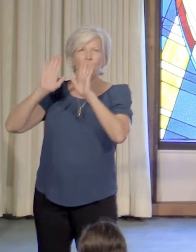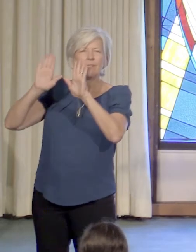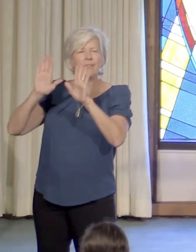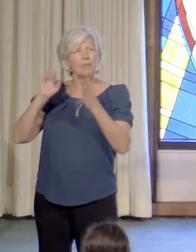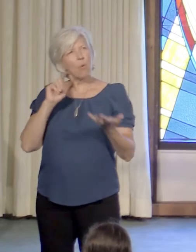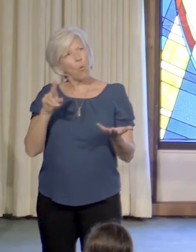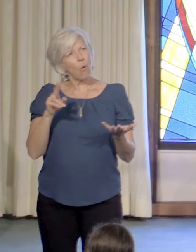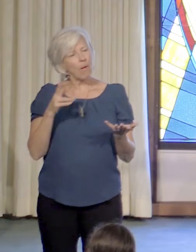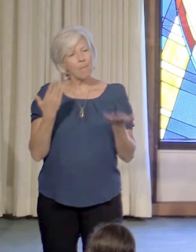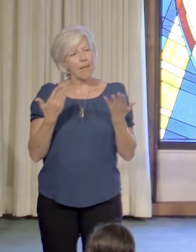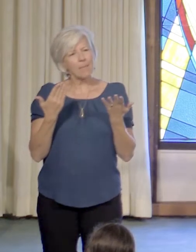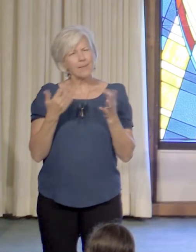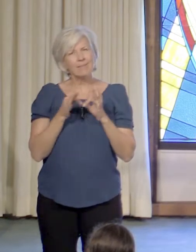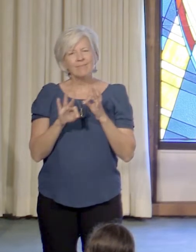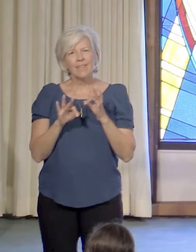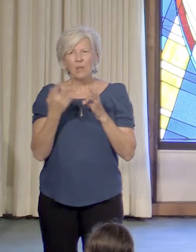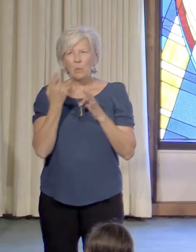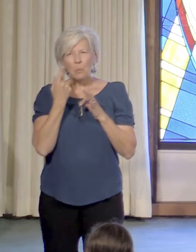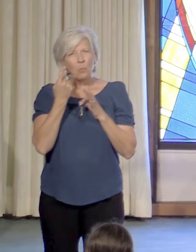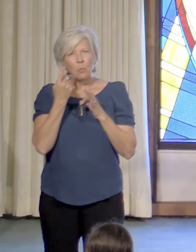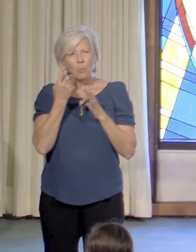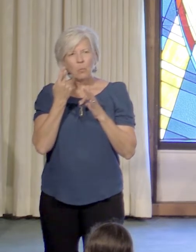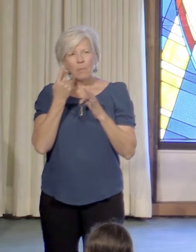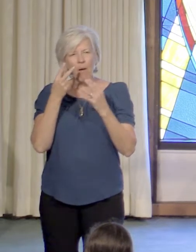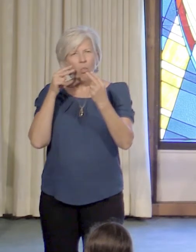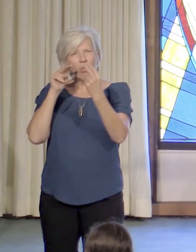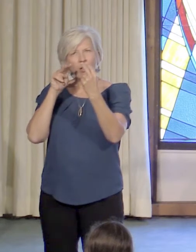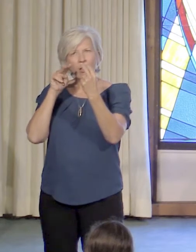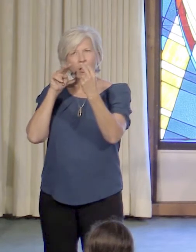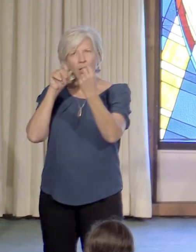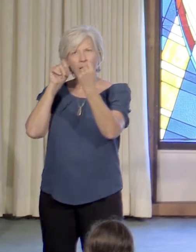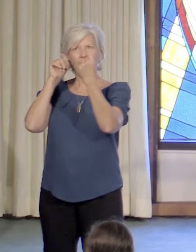Or we simply both realized something at the same time.